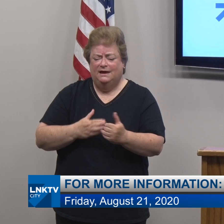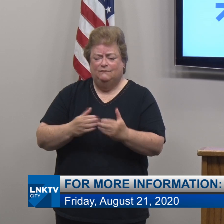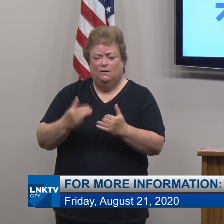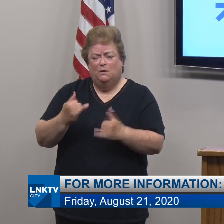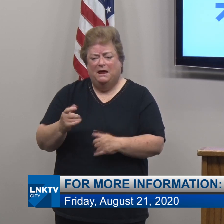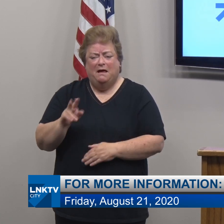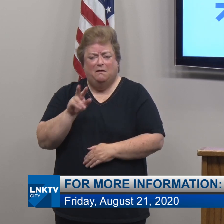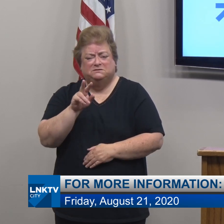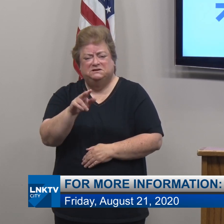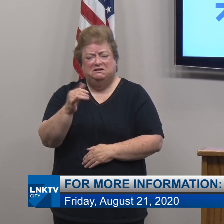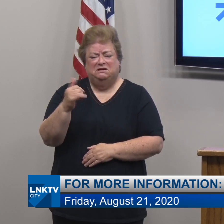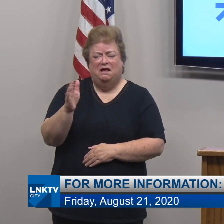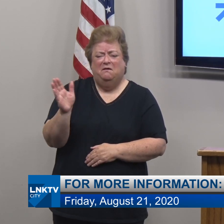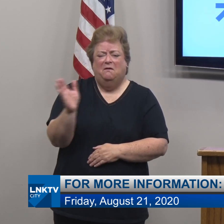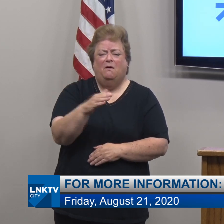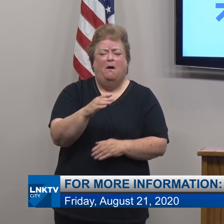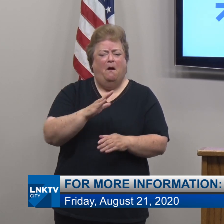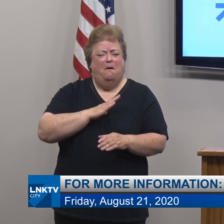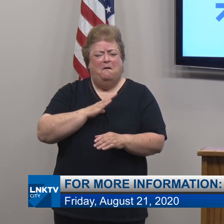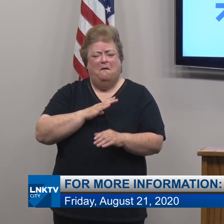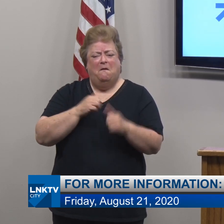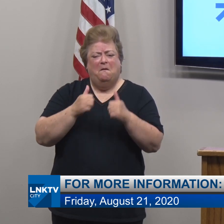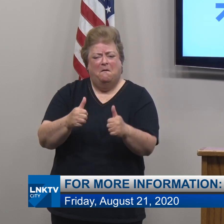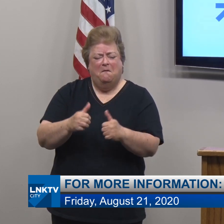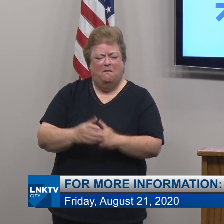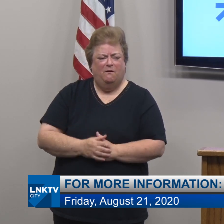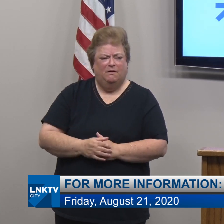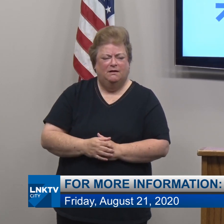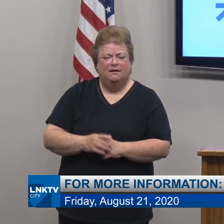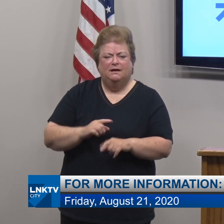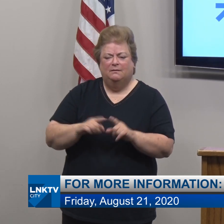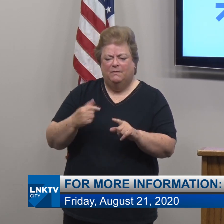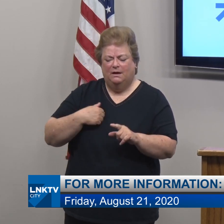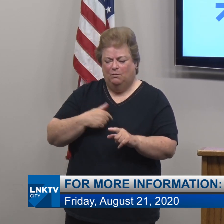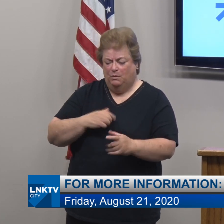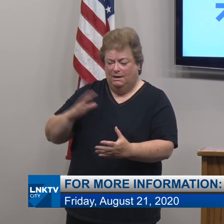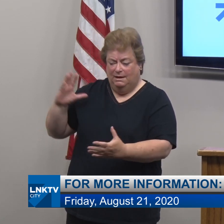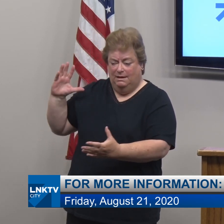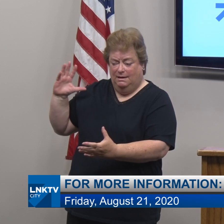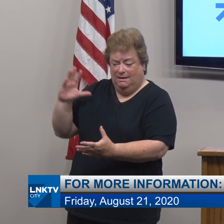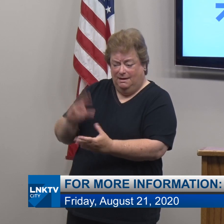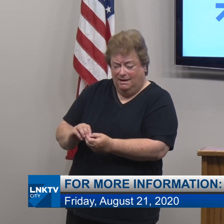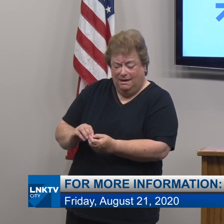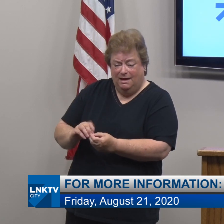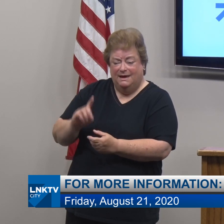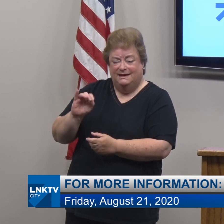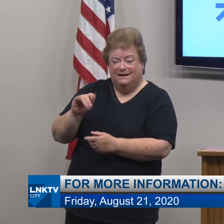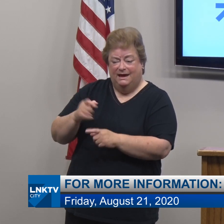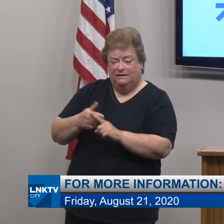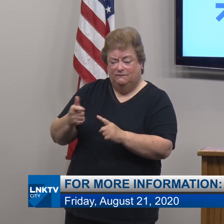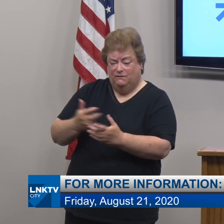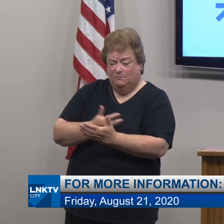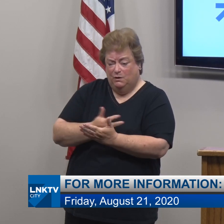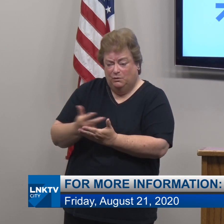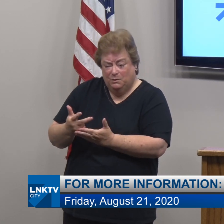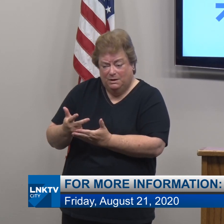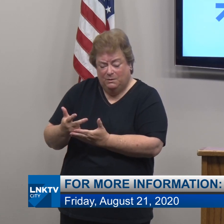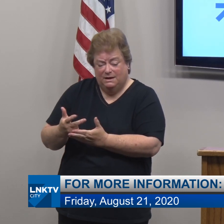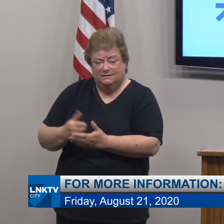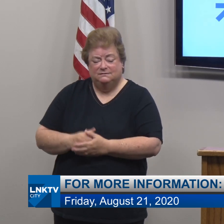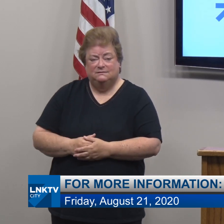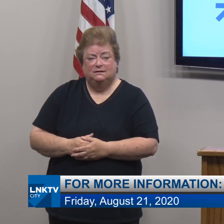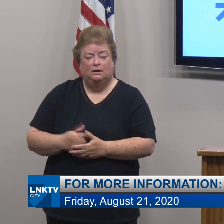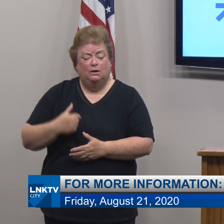dial. Our move into yellow is based on the trends of our cumulative data for the past 3 weeks. And while we are pleased